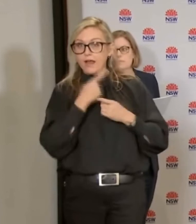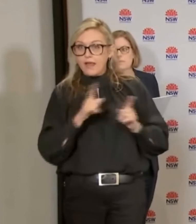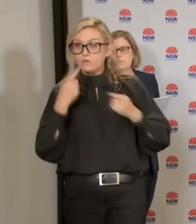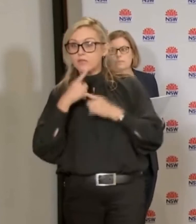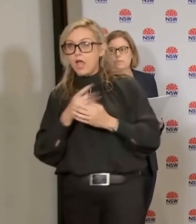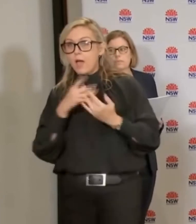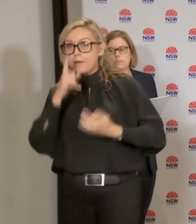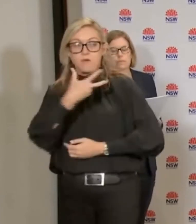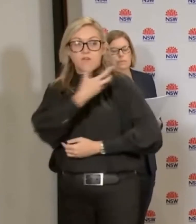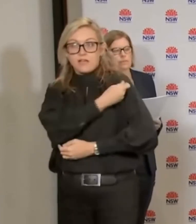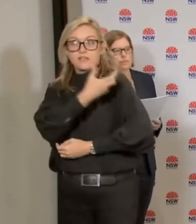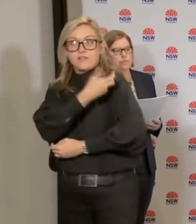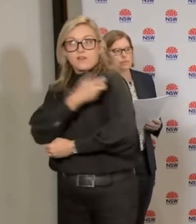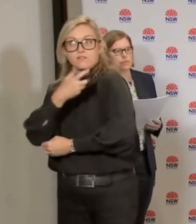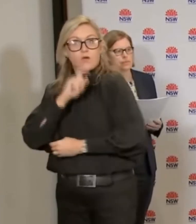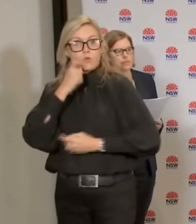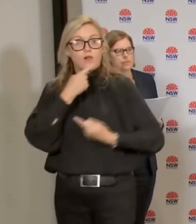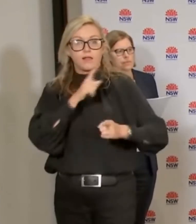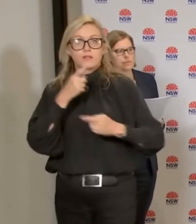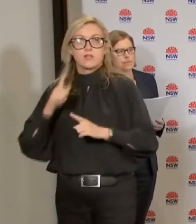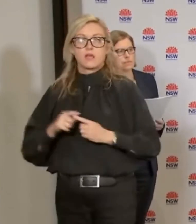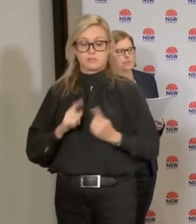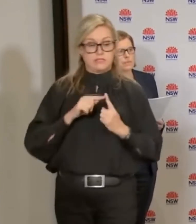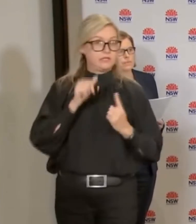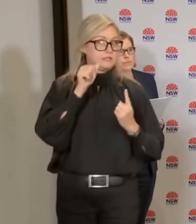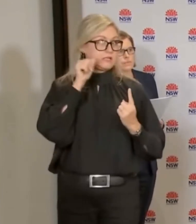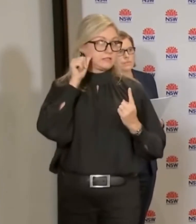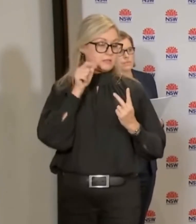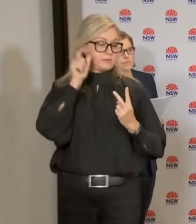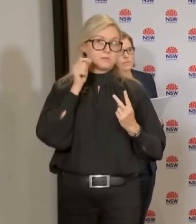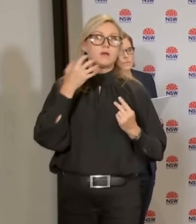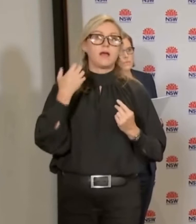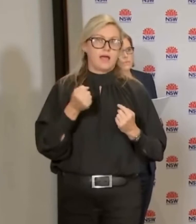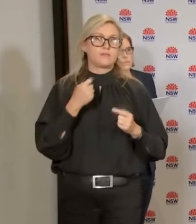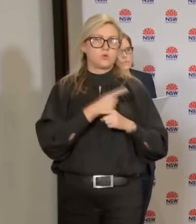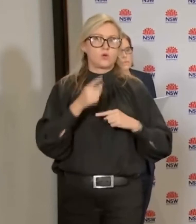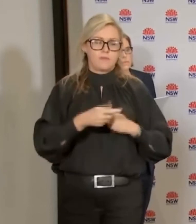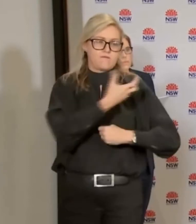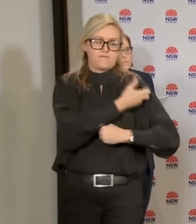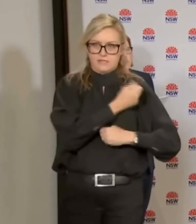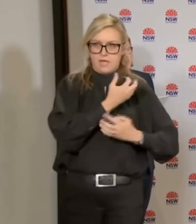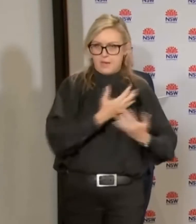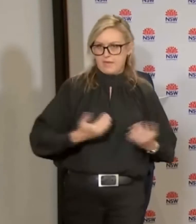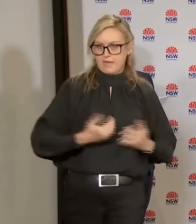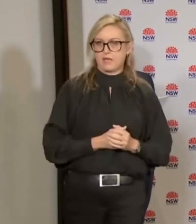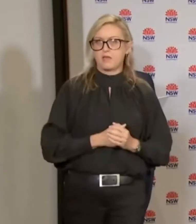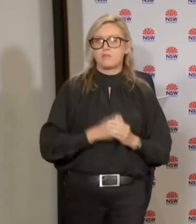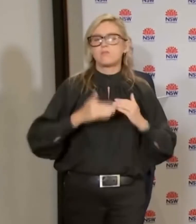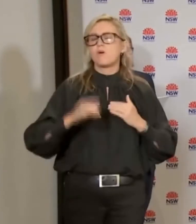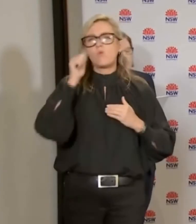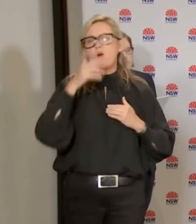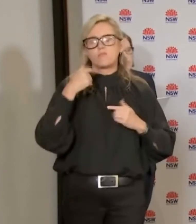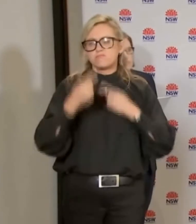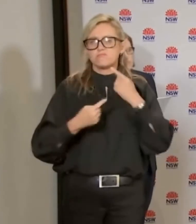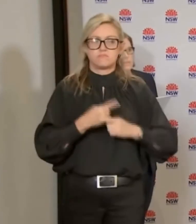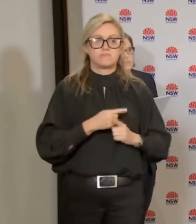had 2 days already and this is day 3, I want to provide some positive assurance to the community. In the first 2 days to 6 o'clock last